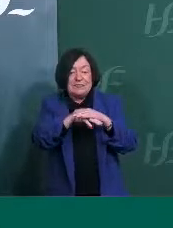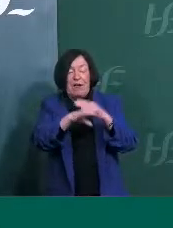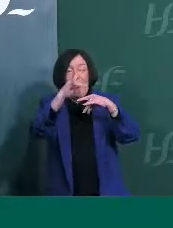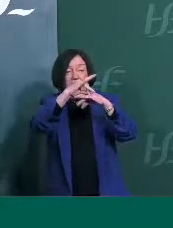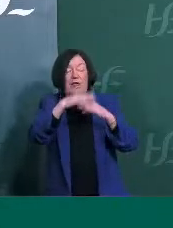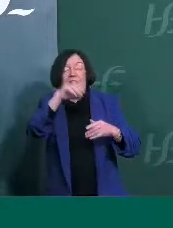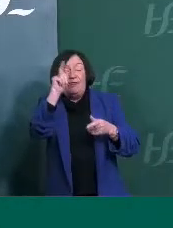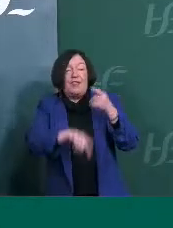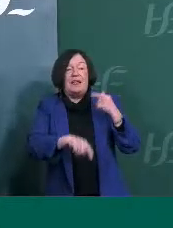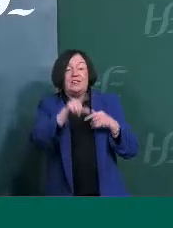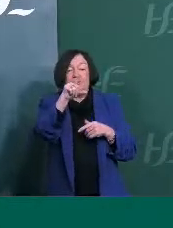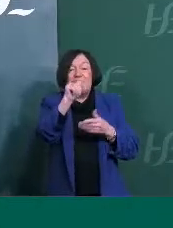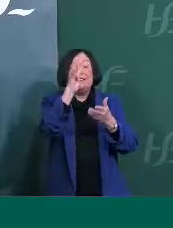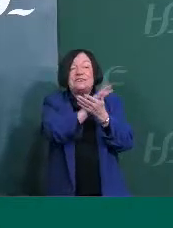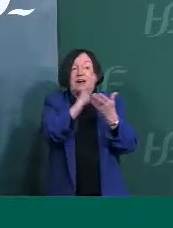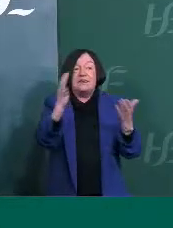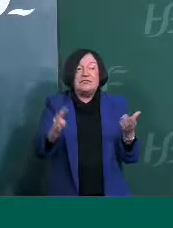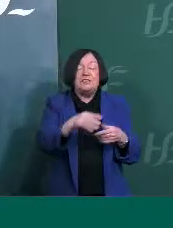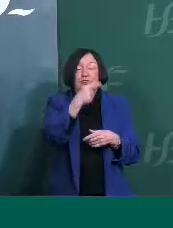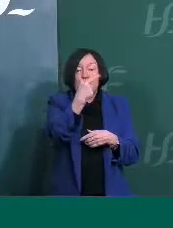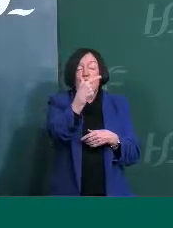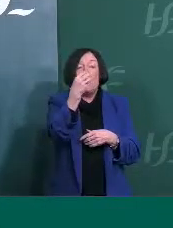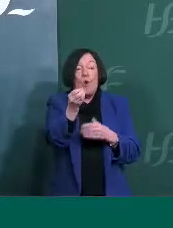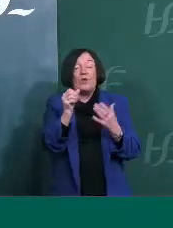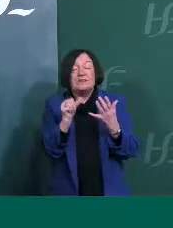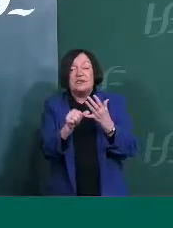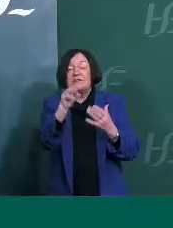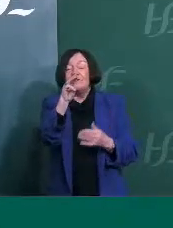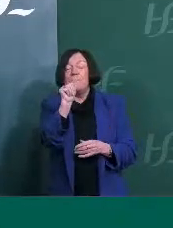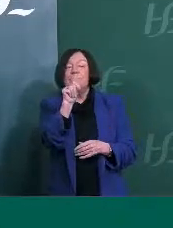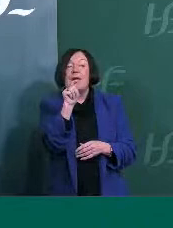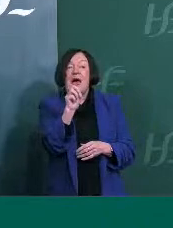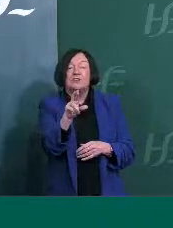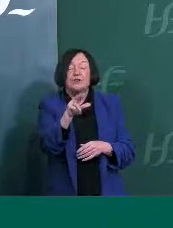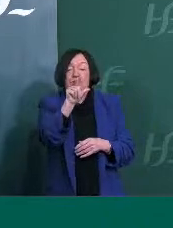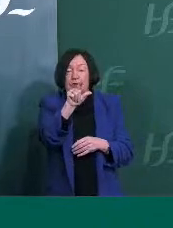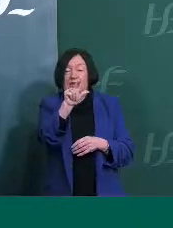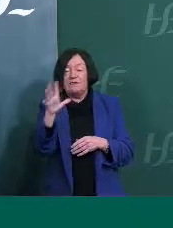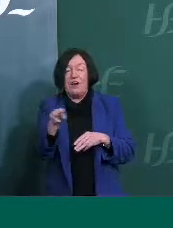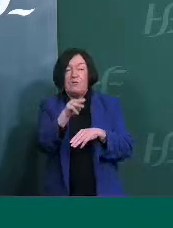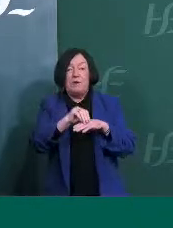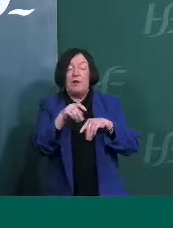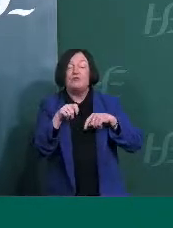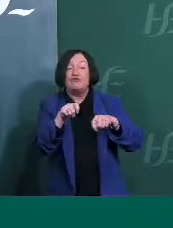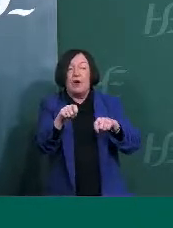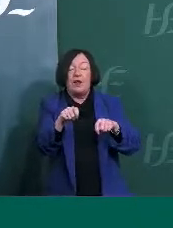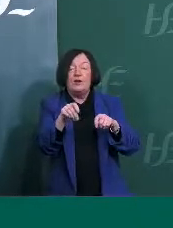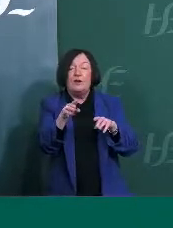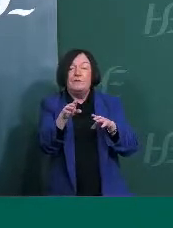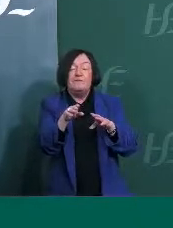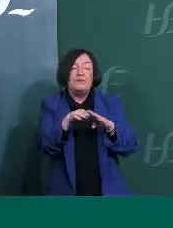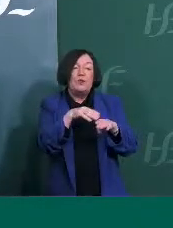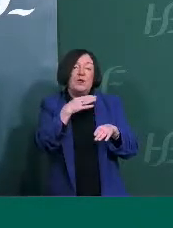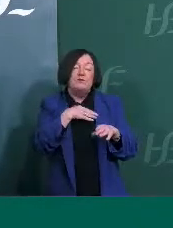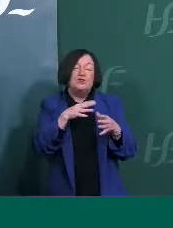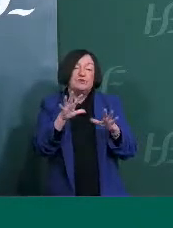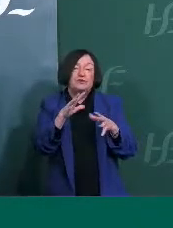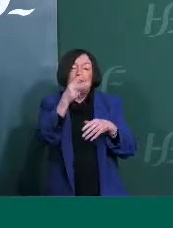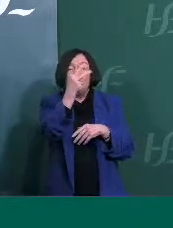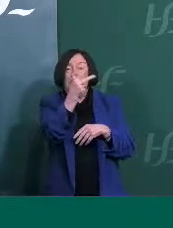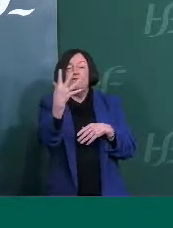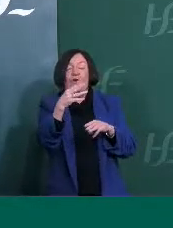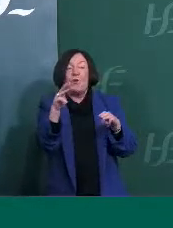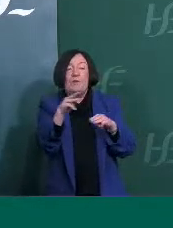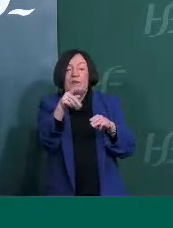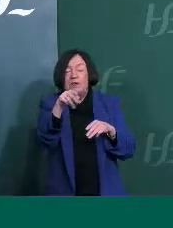day in 2019 at 226. The Mater, 25 people on trolleys. with just 34